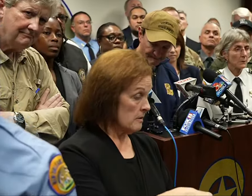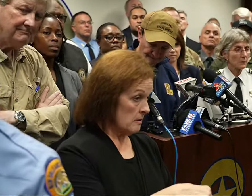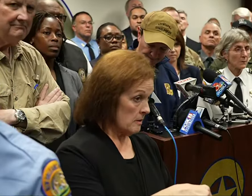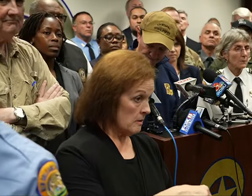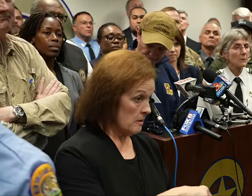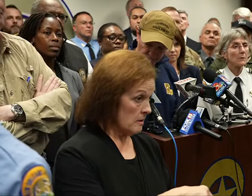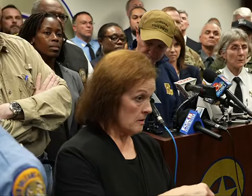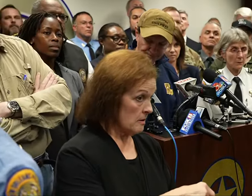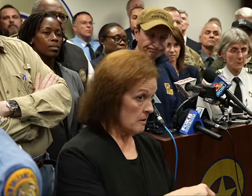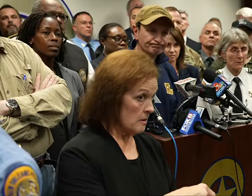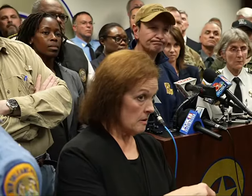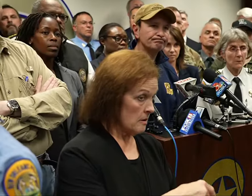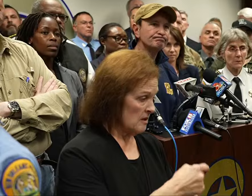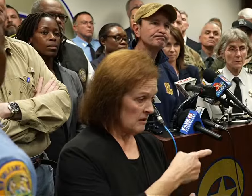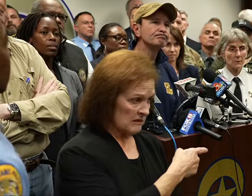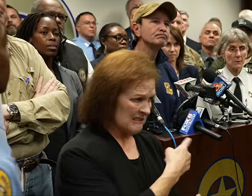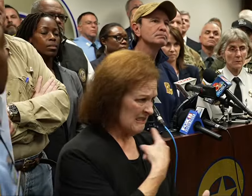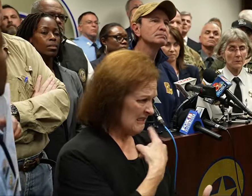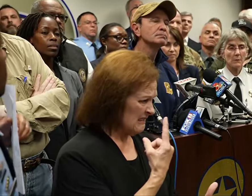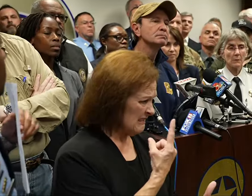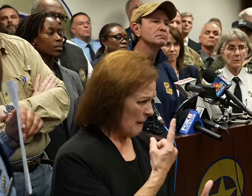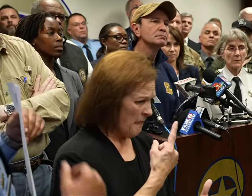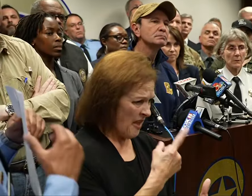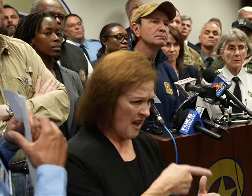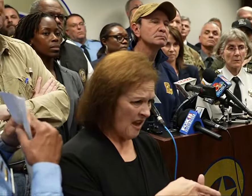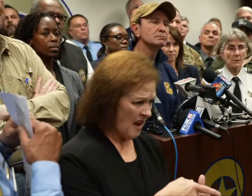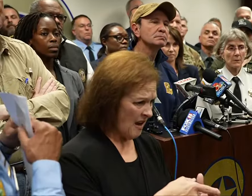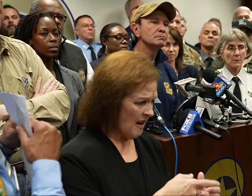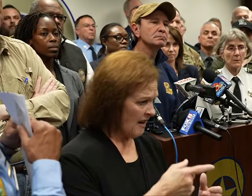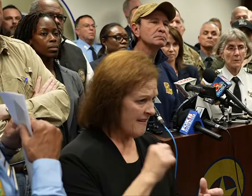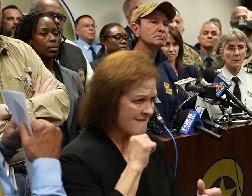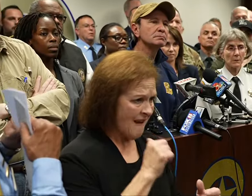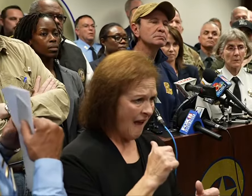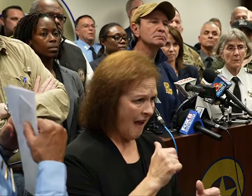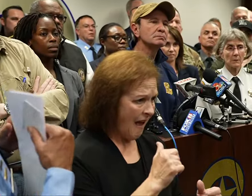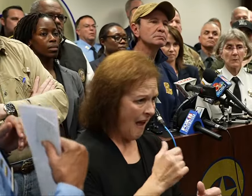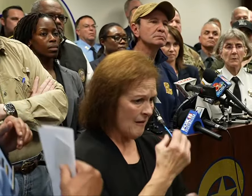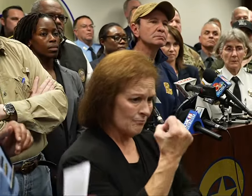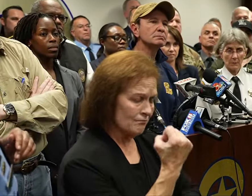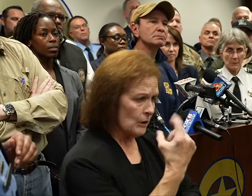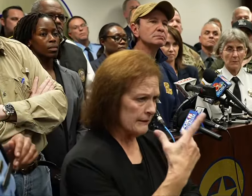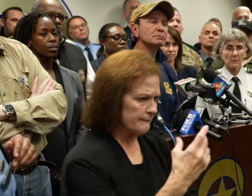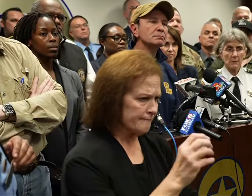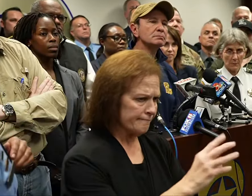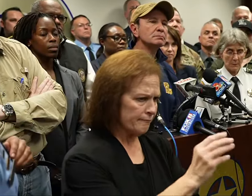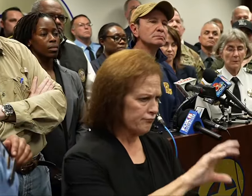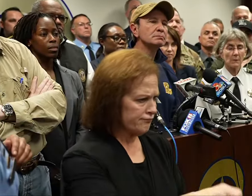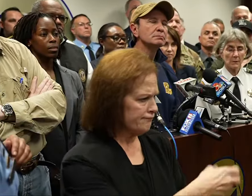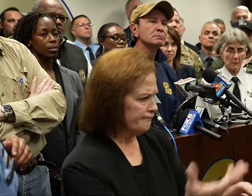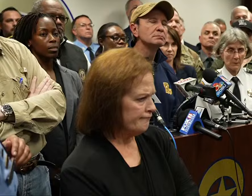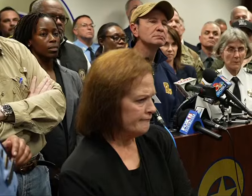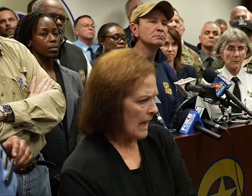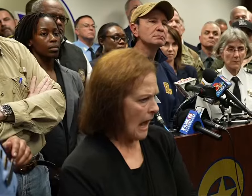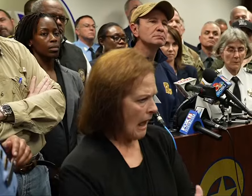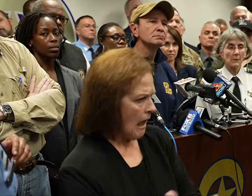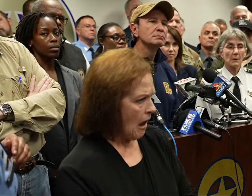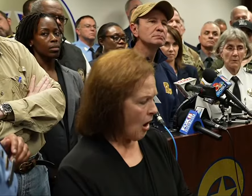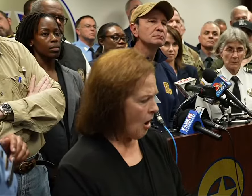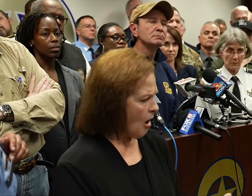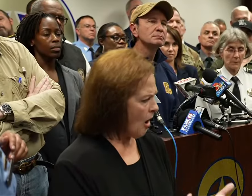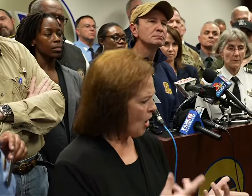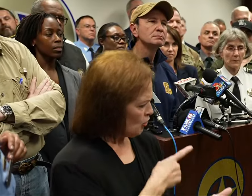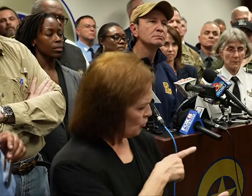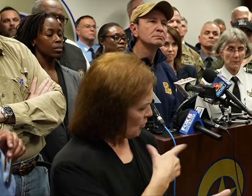been down because of repairs. Can you speak to that, and maybe was there any backup option of putting a truck there